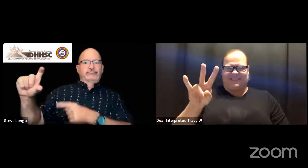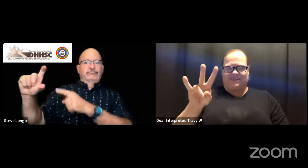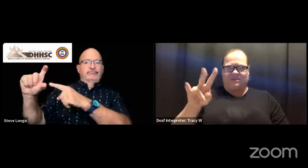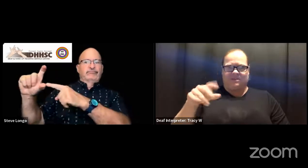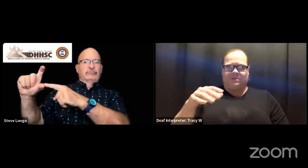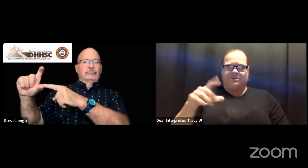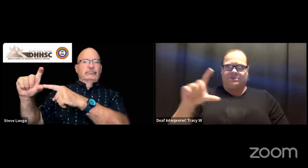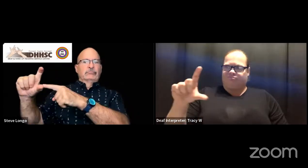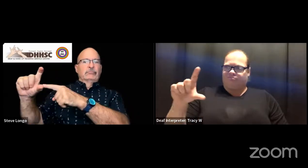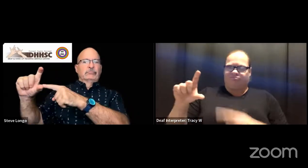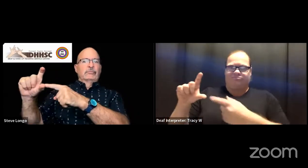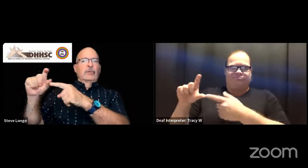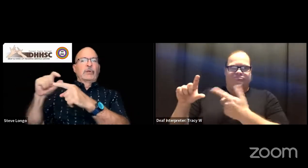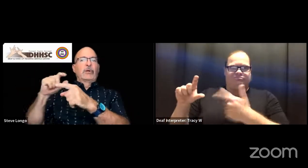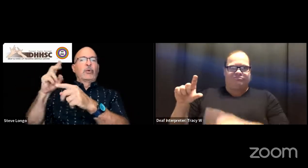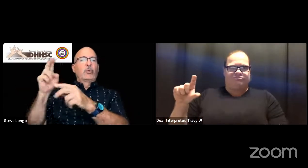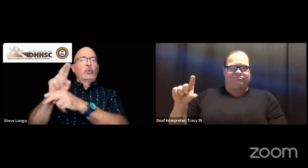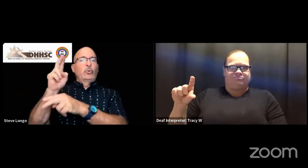$952,000.